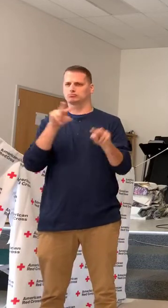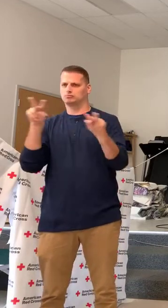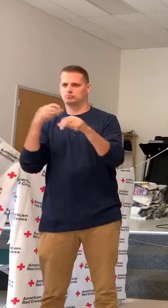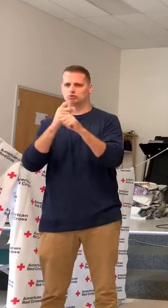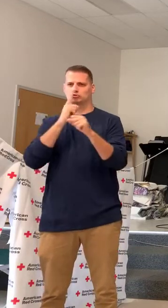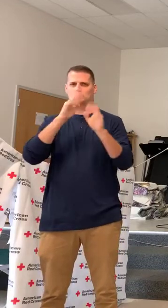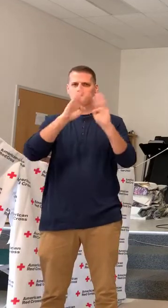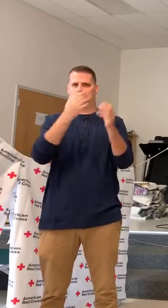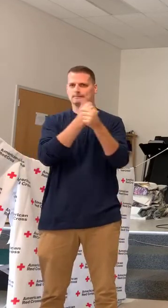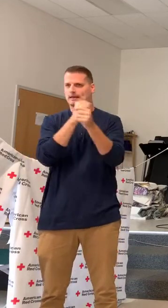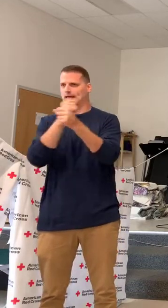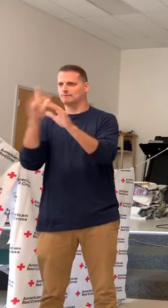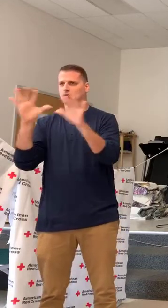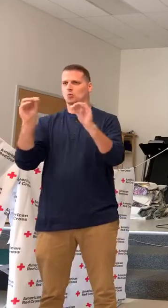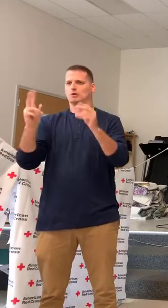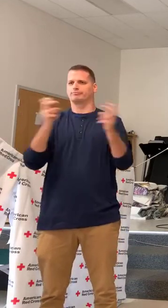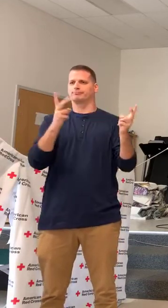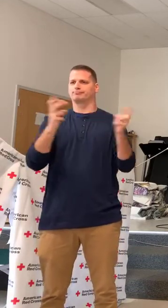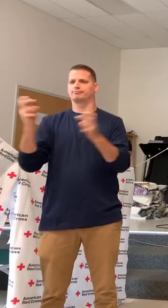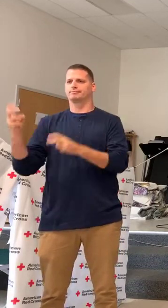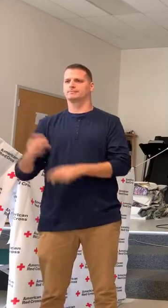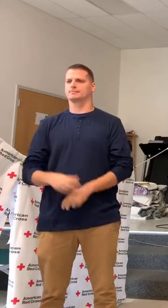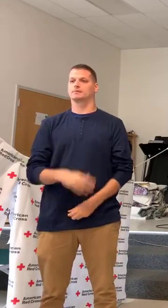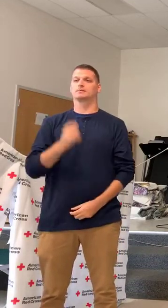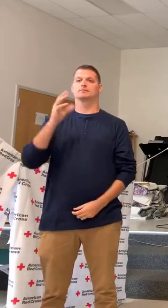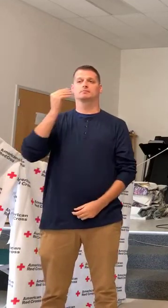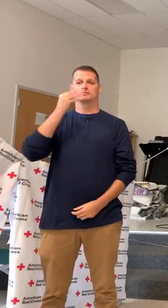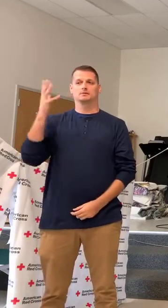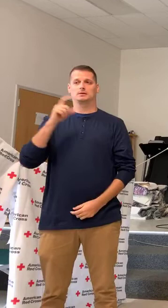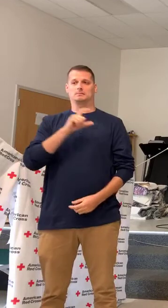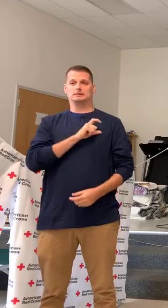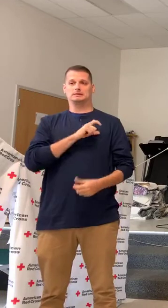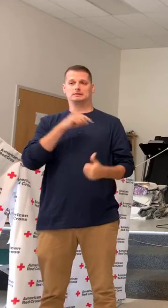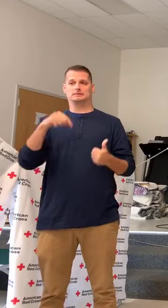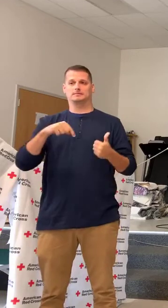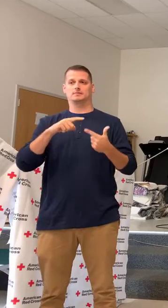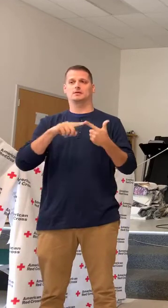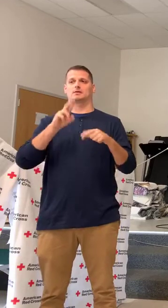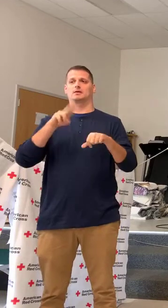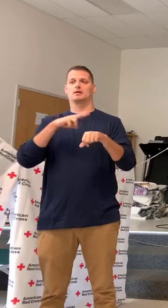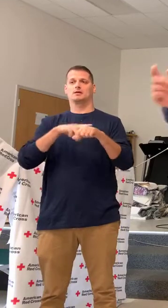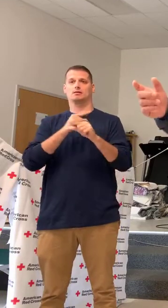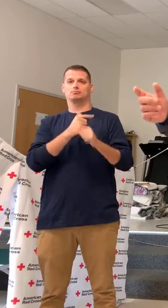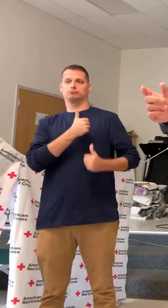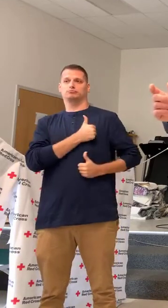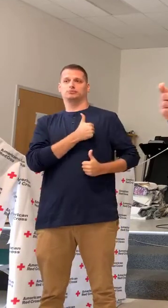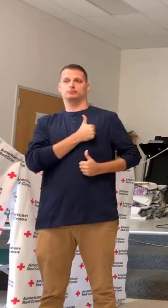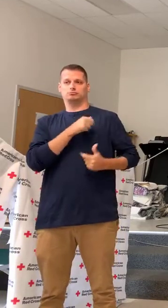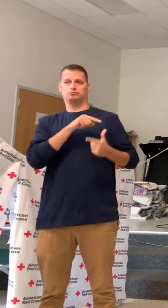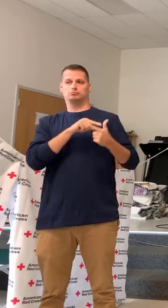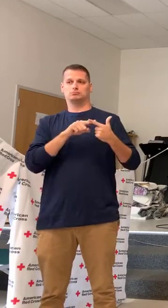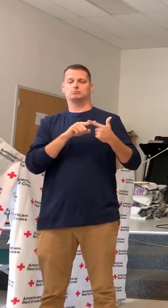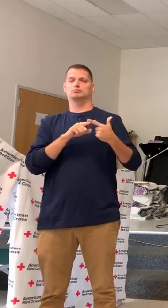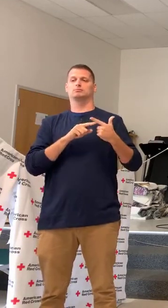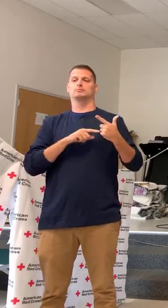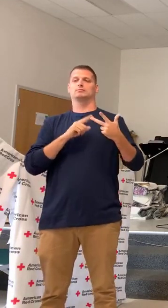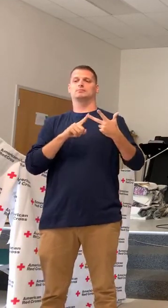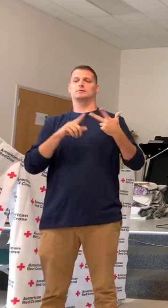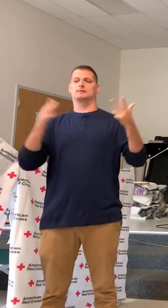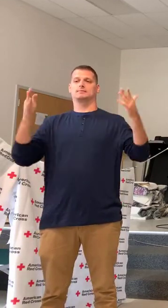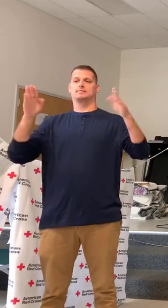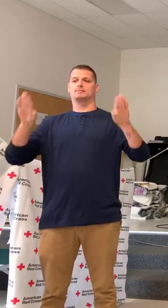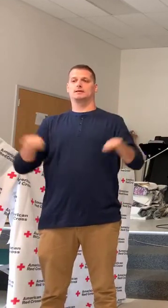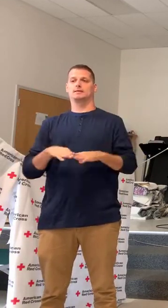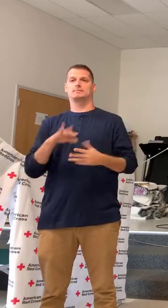effort to help backfill his folks. We had the National Guard in. They help, they're on the roads, they're doing that road